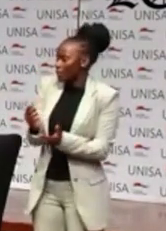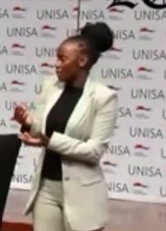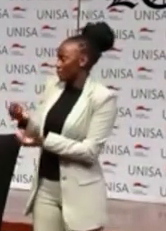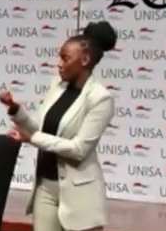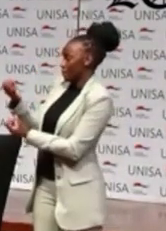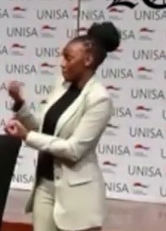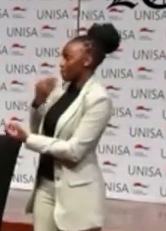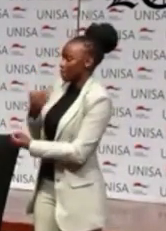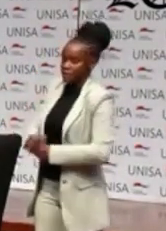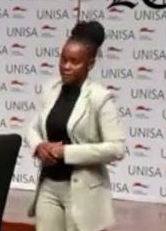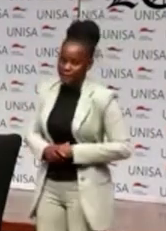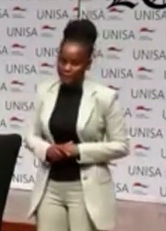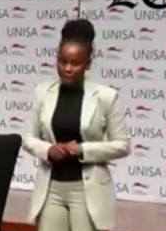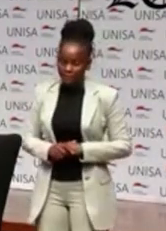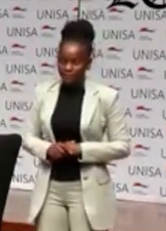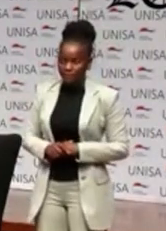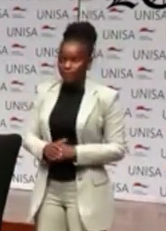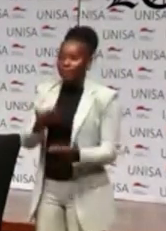Thank you very much, moderator.